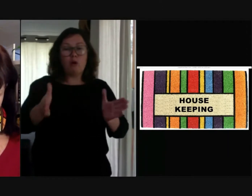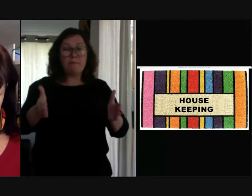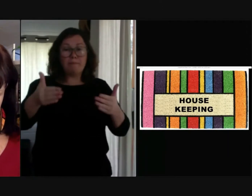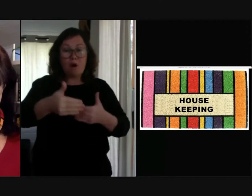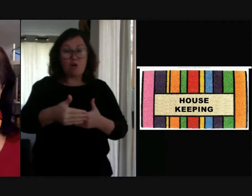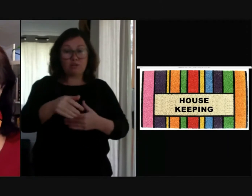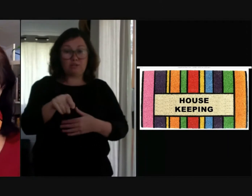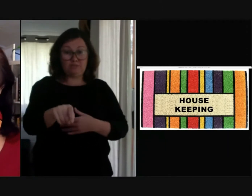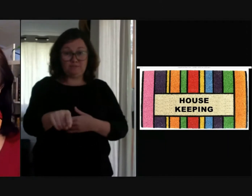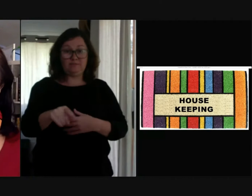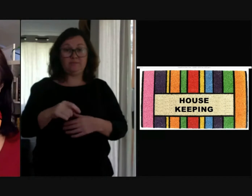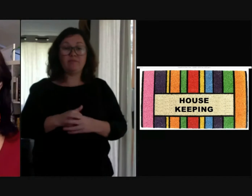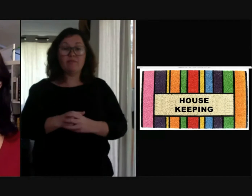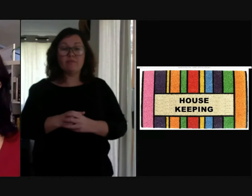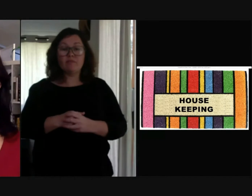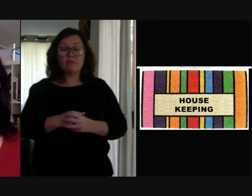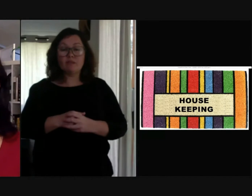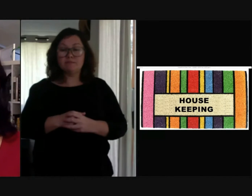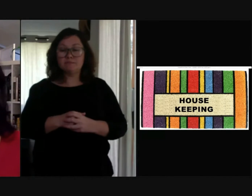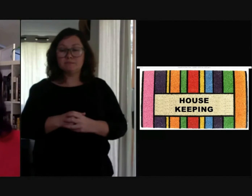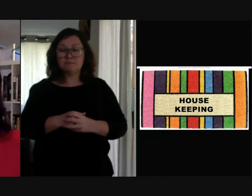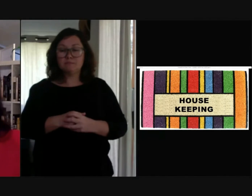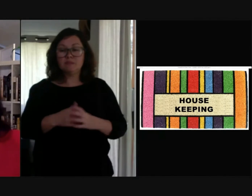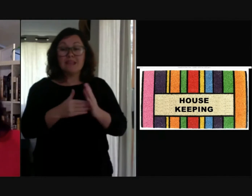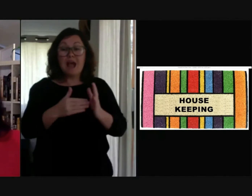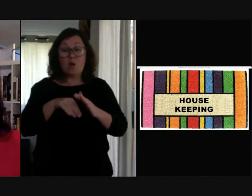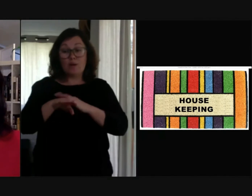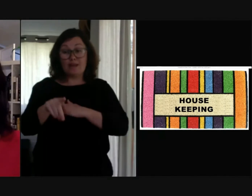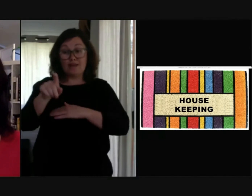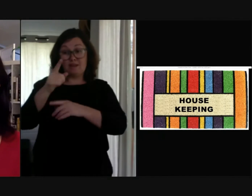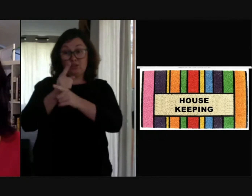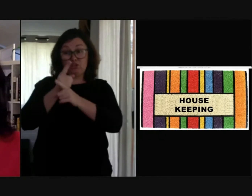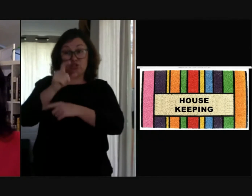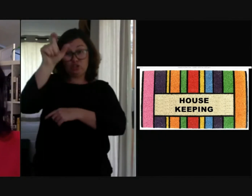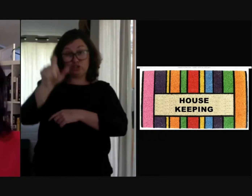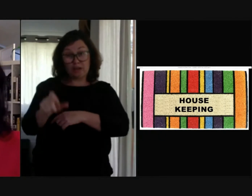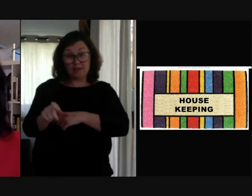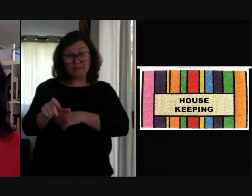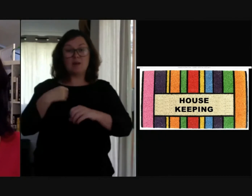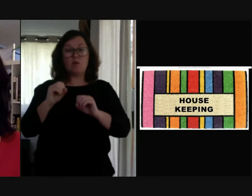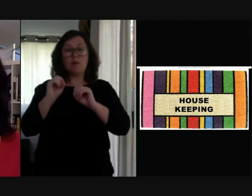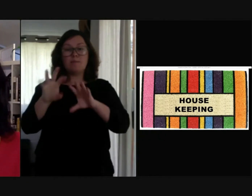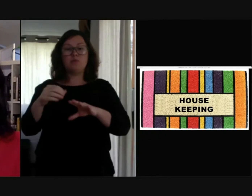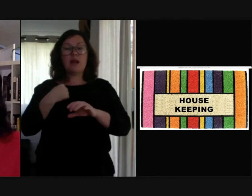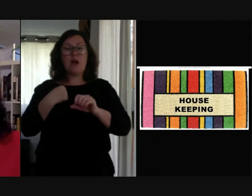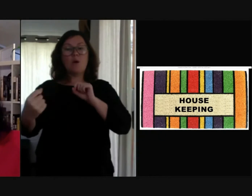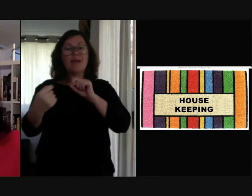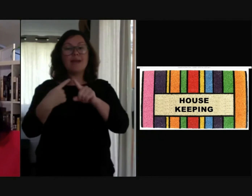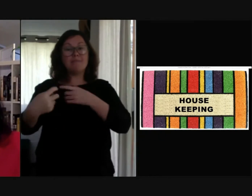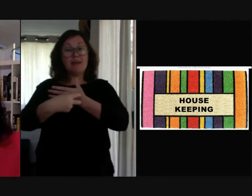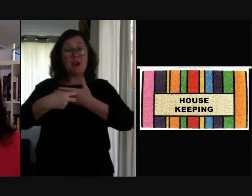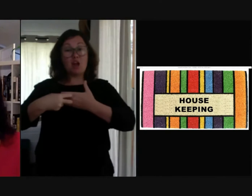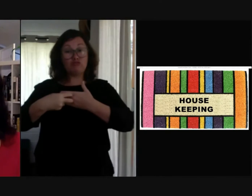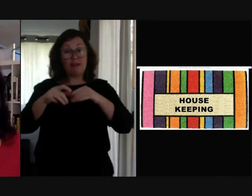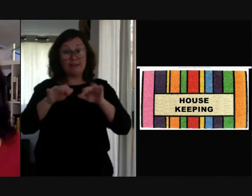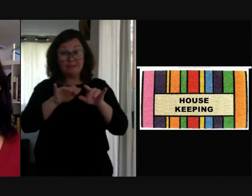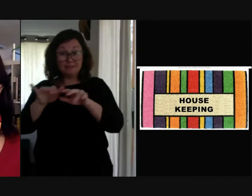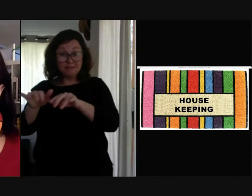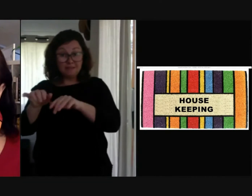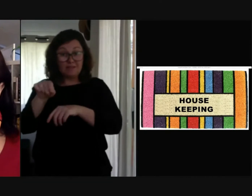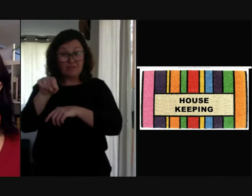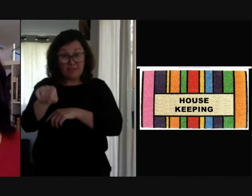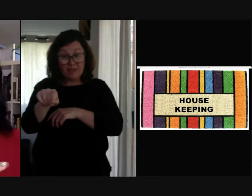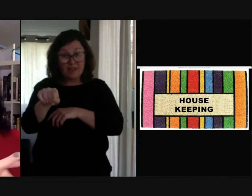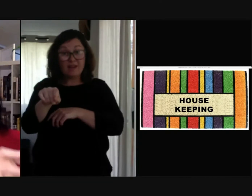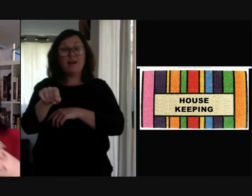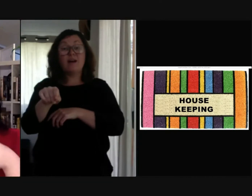email us. I'm just putting our email address into the, putting our email address into